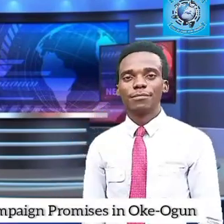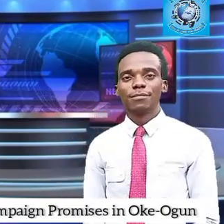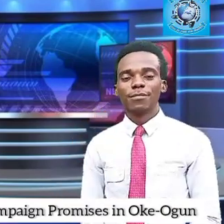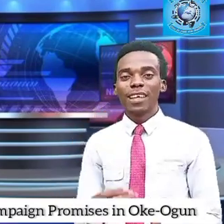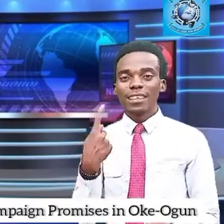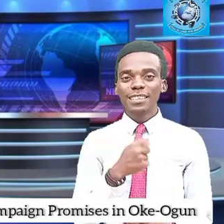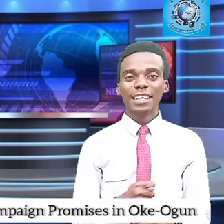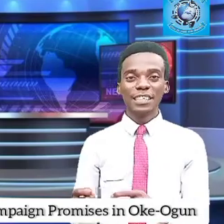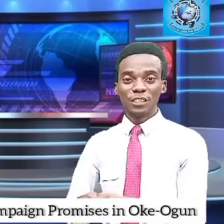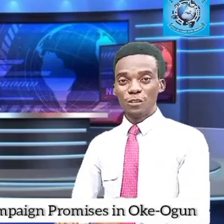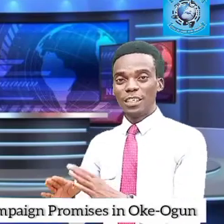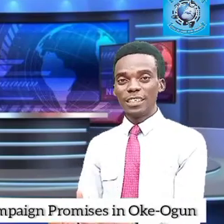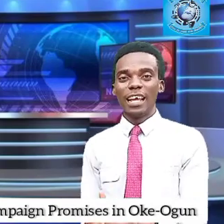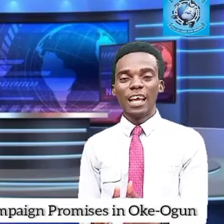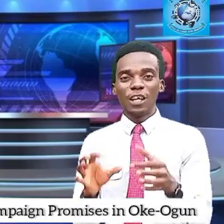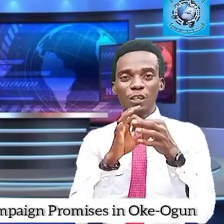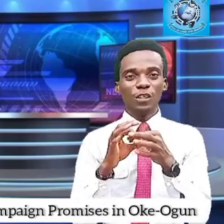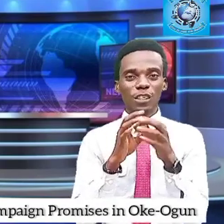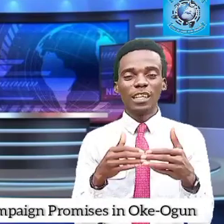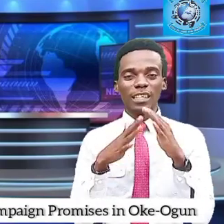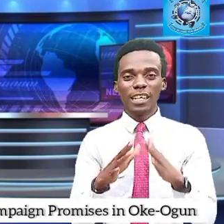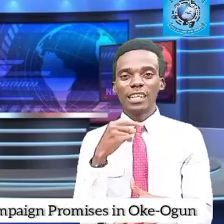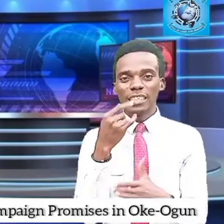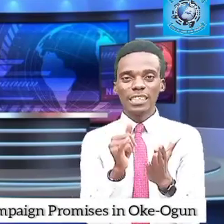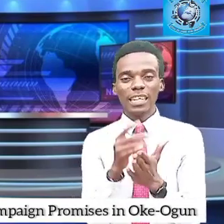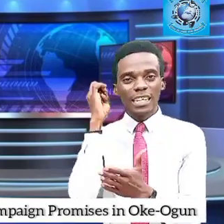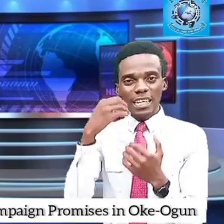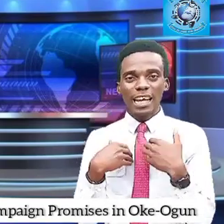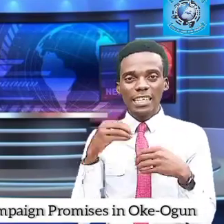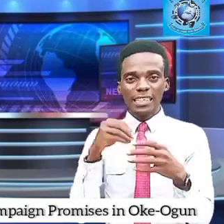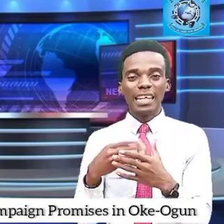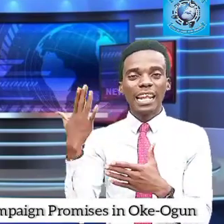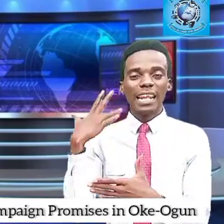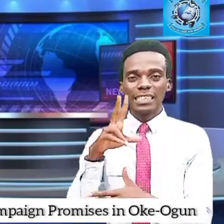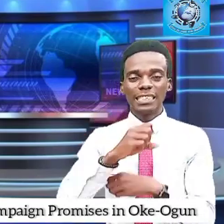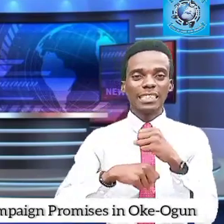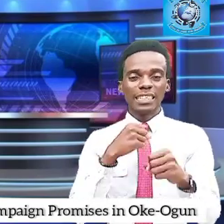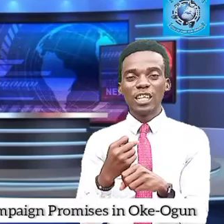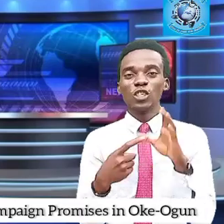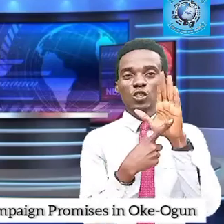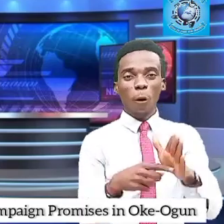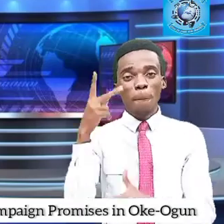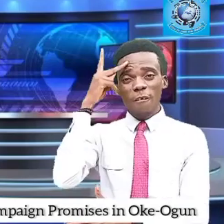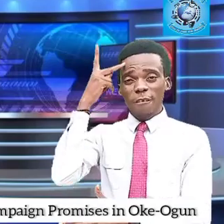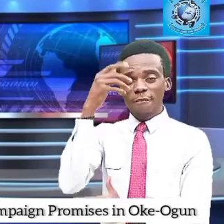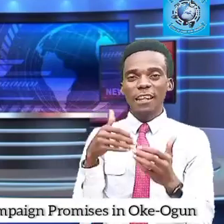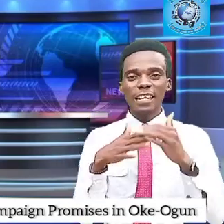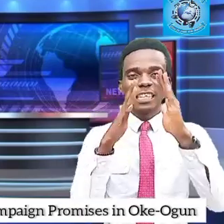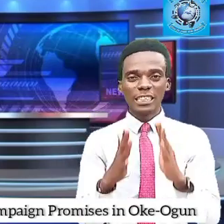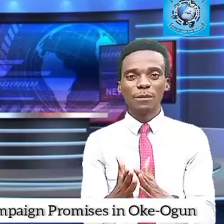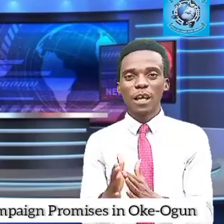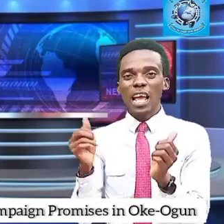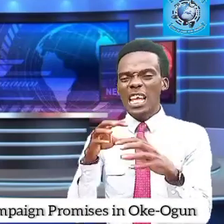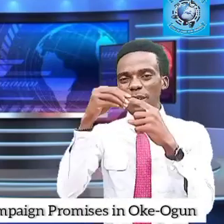The Traders Union's leaders said that he had in the last 3 years shown purposeful leadership,